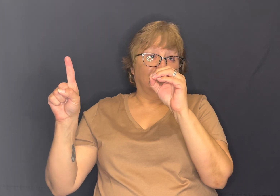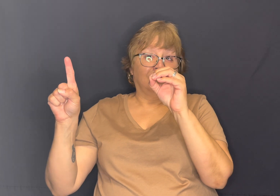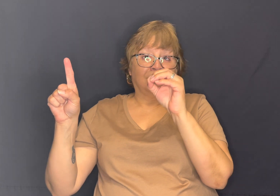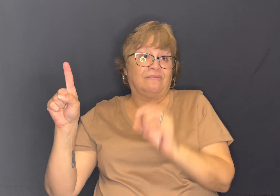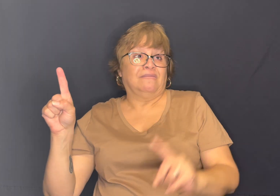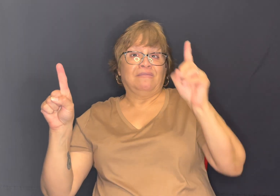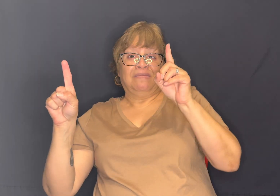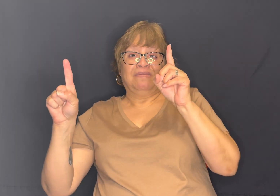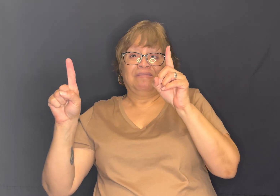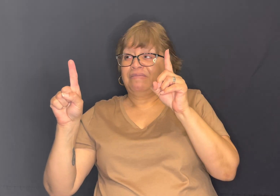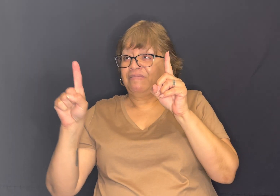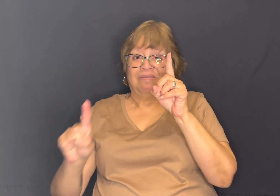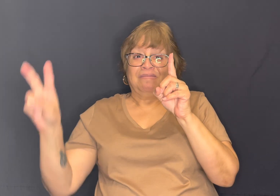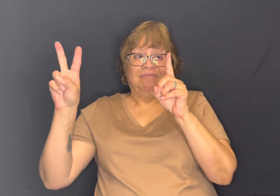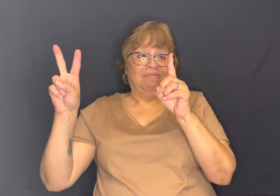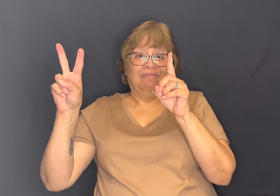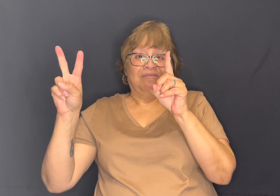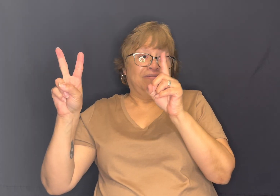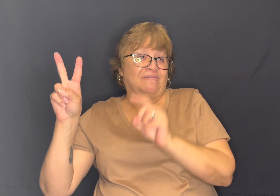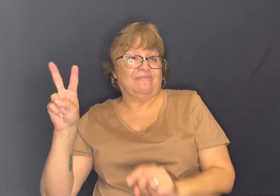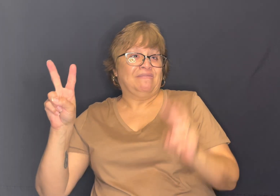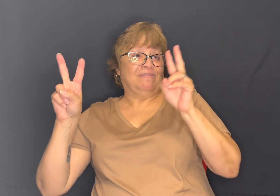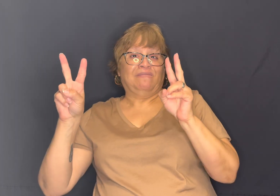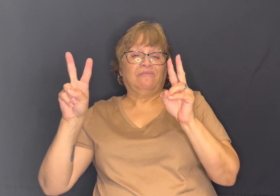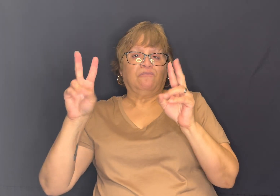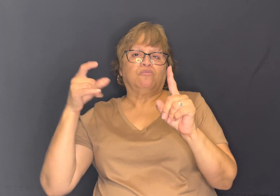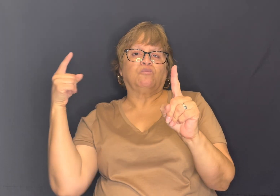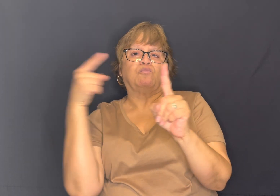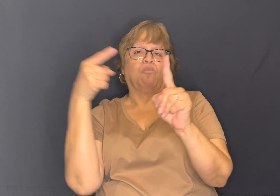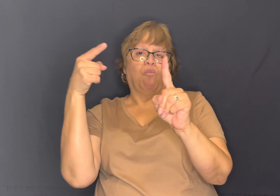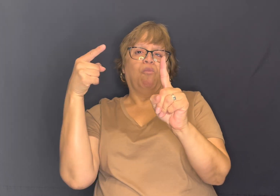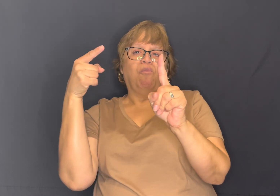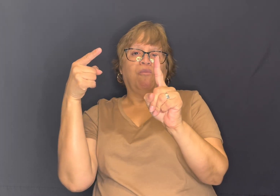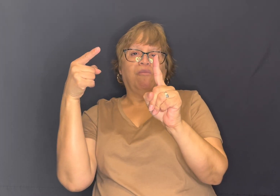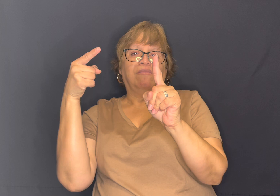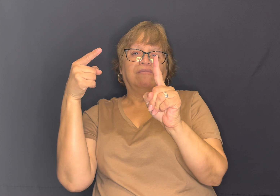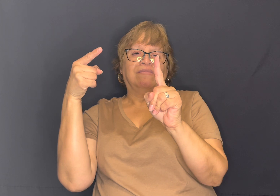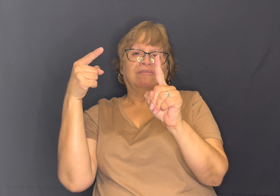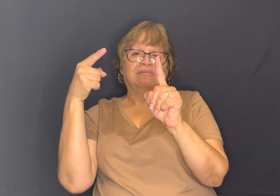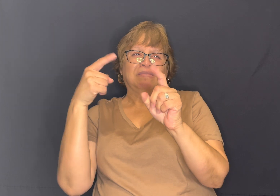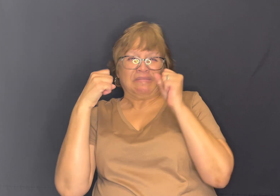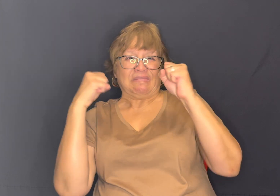1. The score is 1 to 2. So that's point.